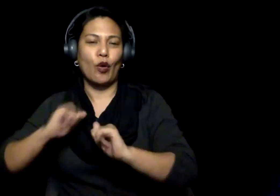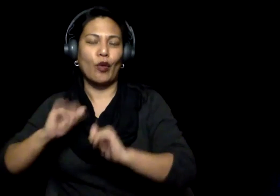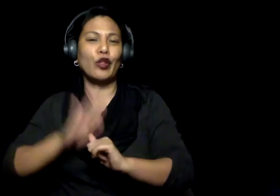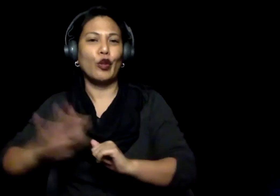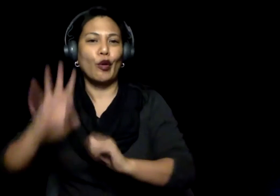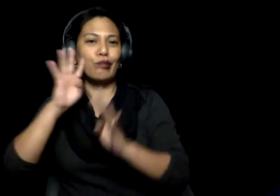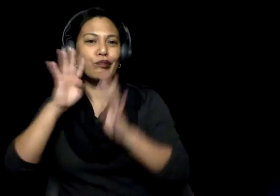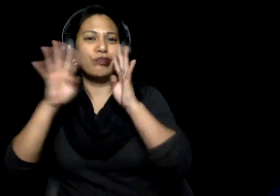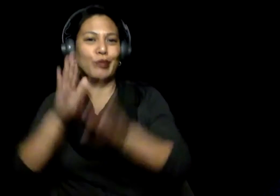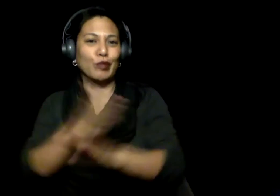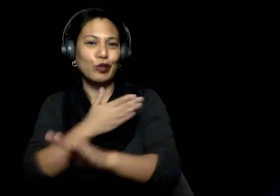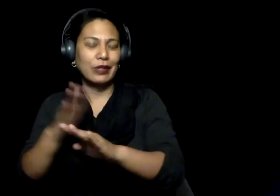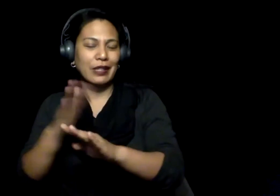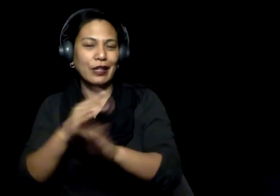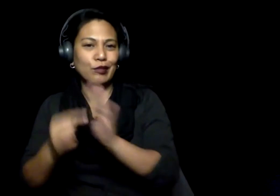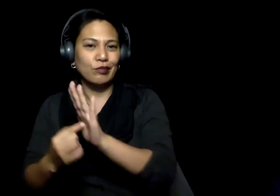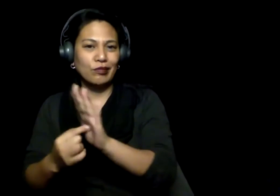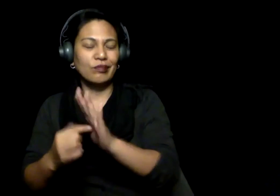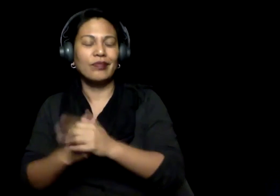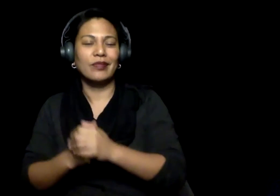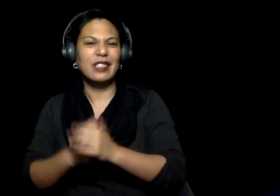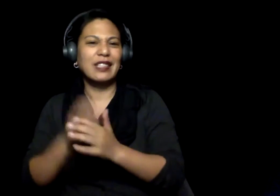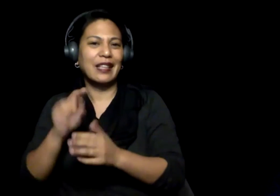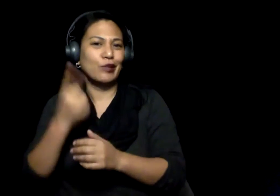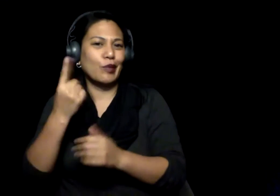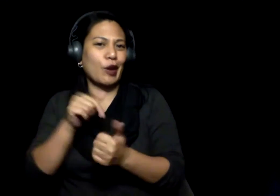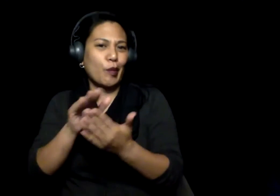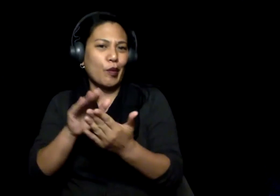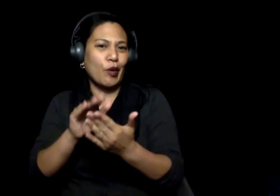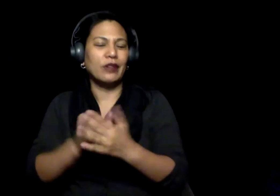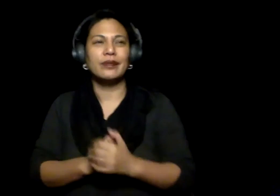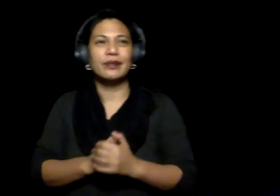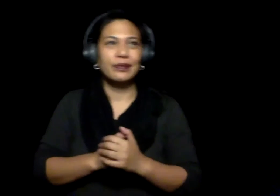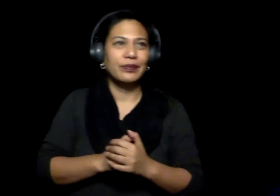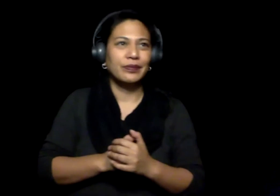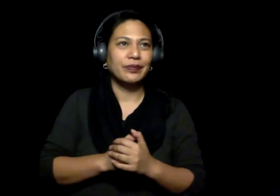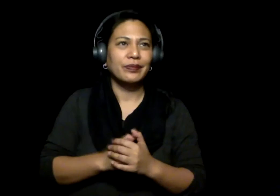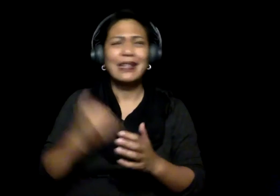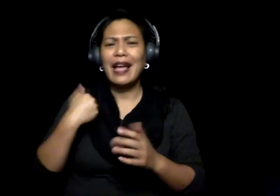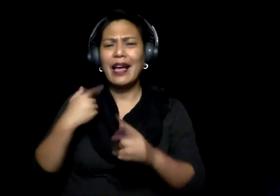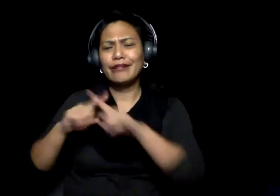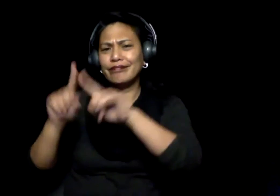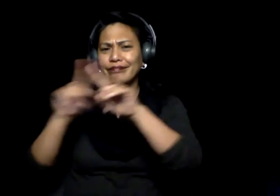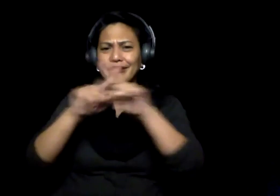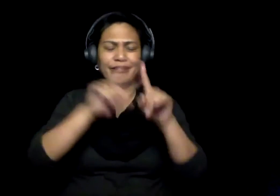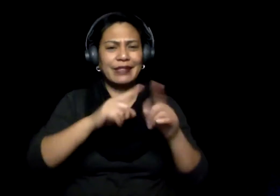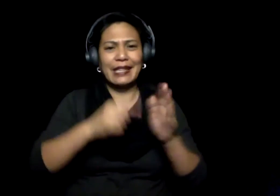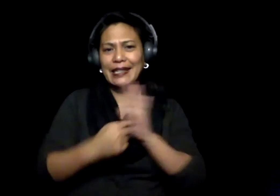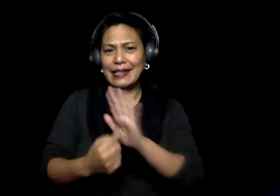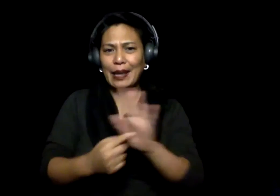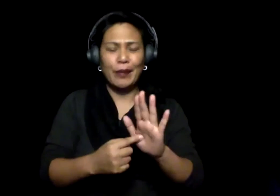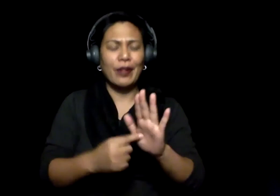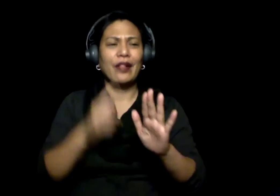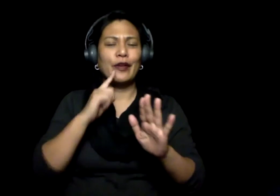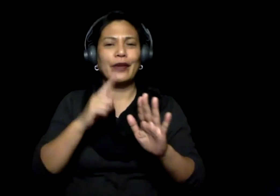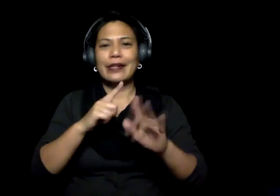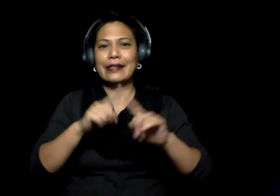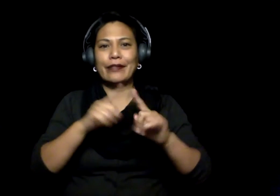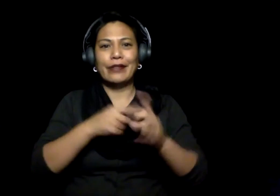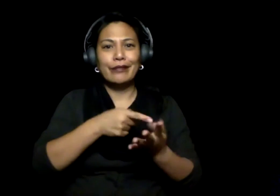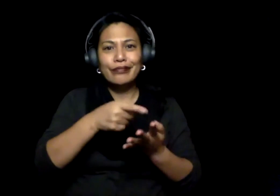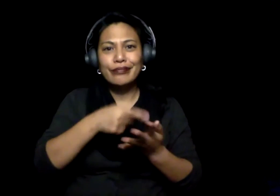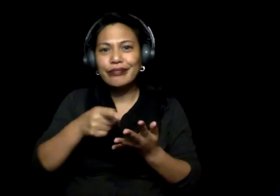a sort of a mode of creation. There's tons of different examples across all disciplines, from visual arts